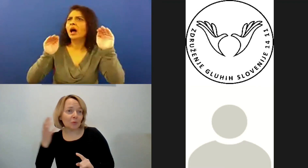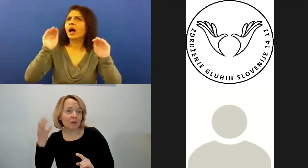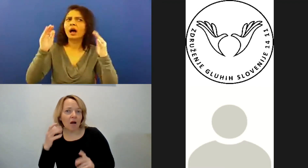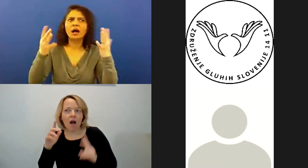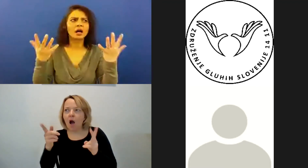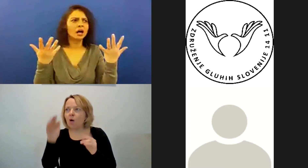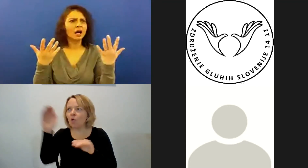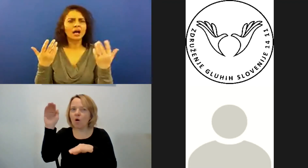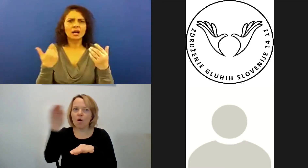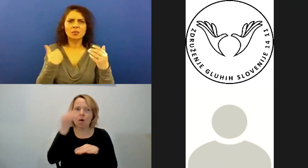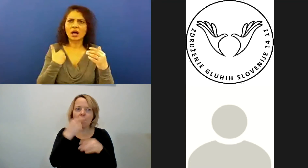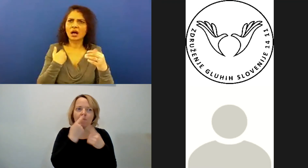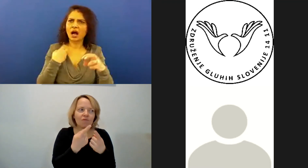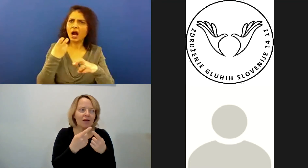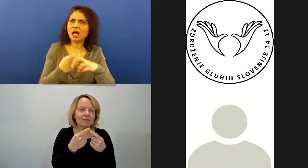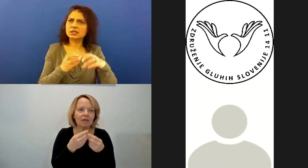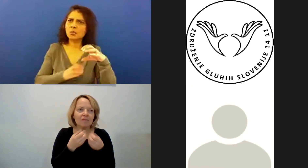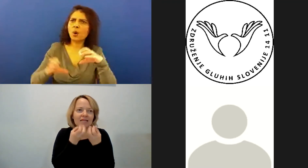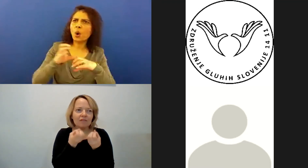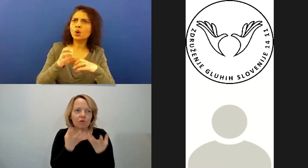deaf people didn't.